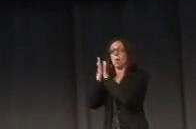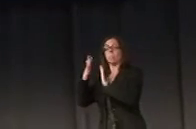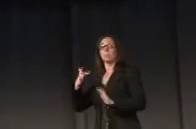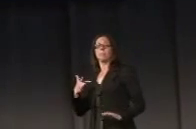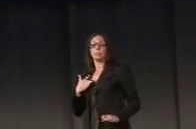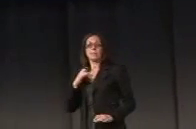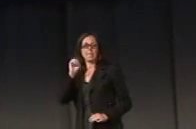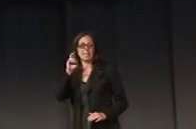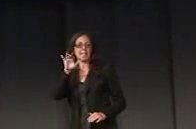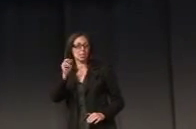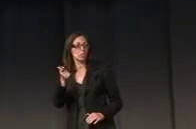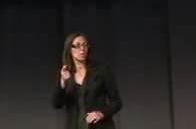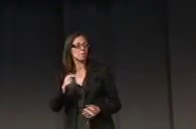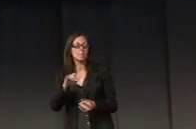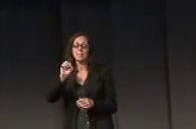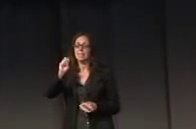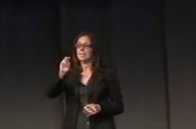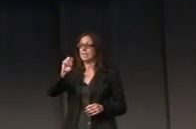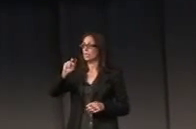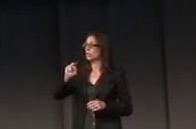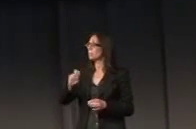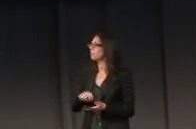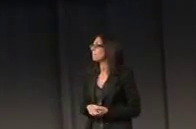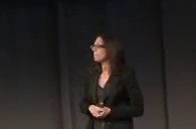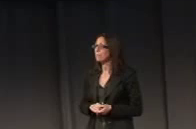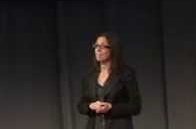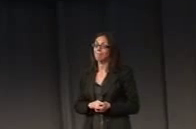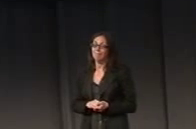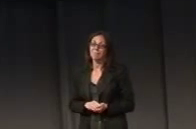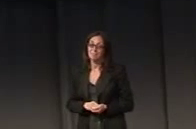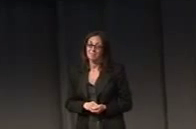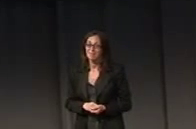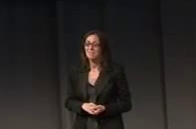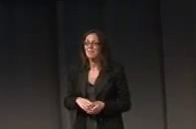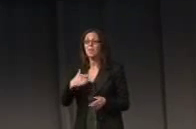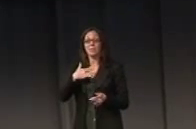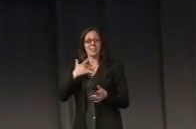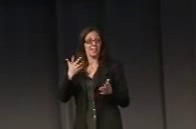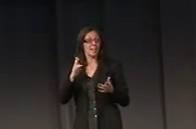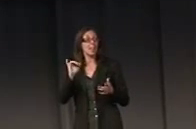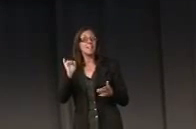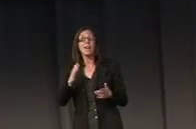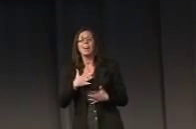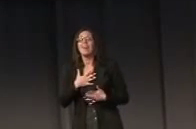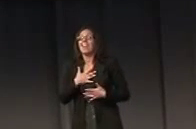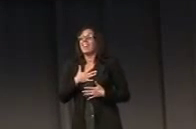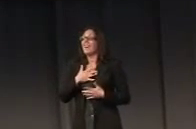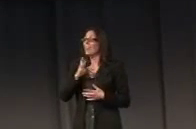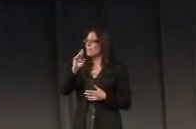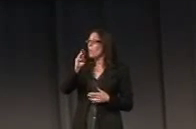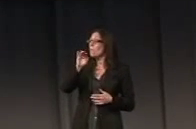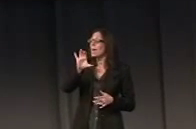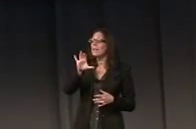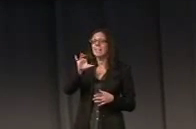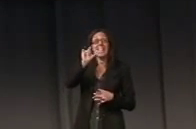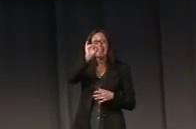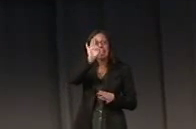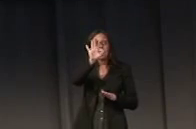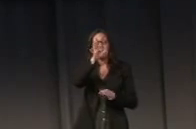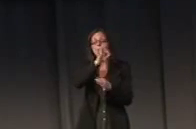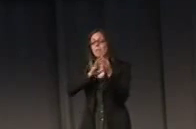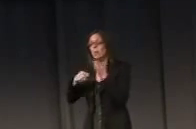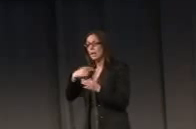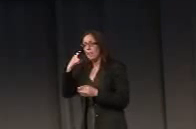We carry the weight of such romanticism when we think of colors as mere variables and an aid to understanding